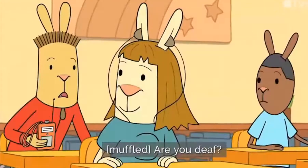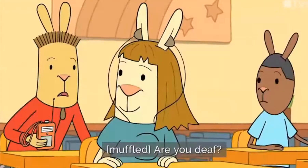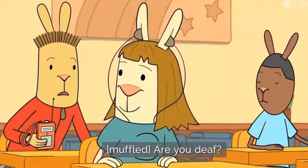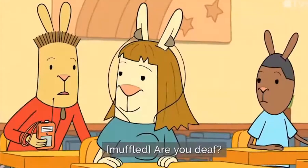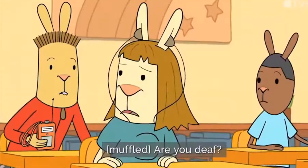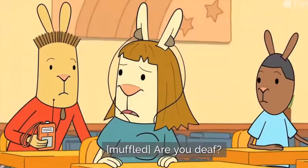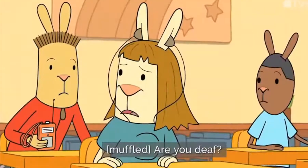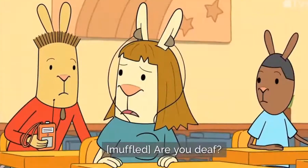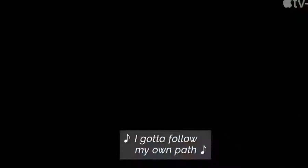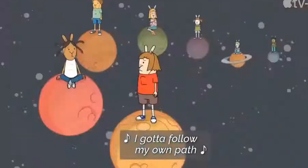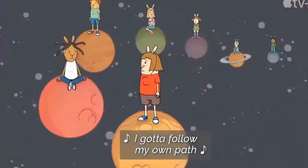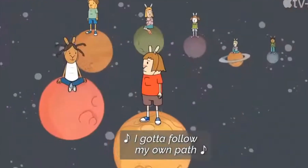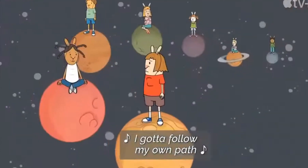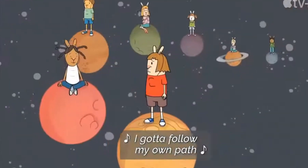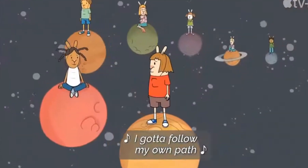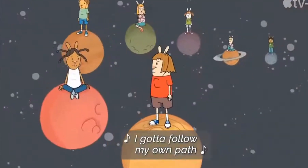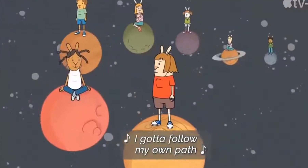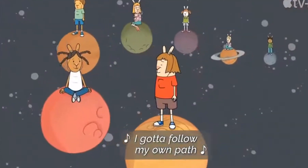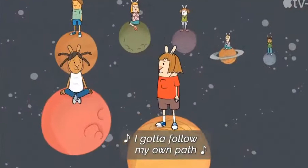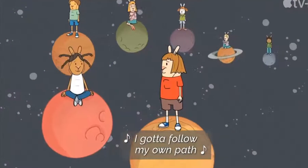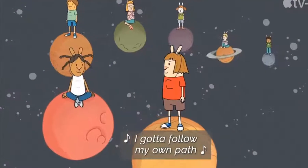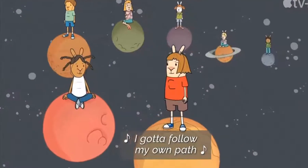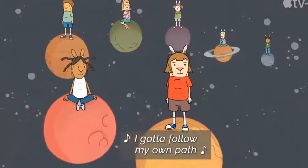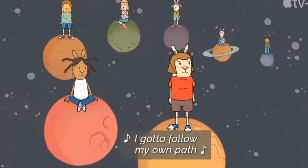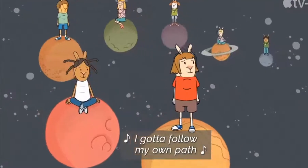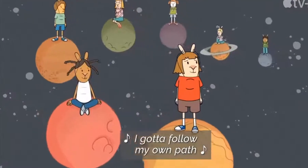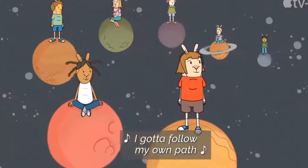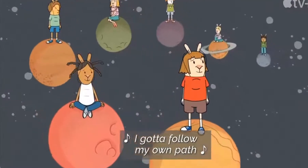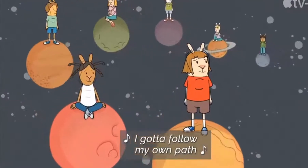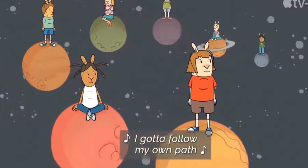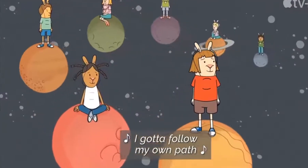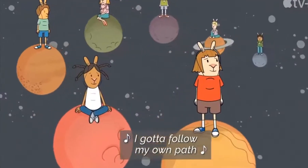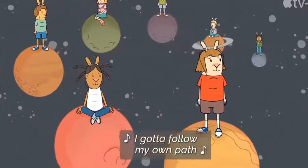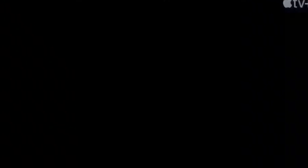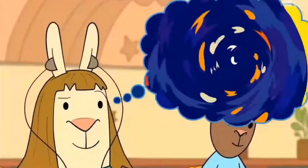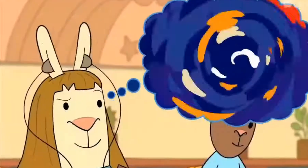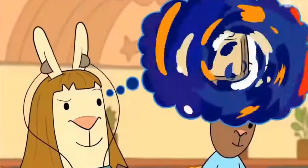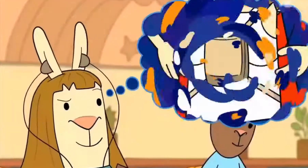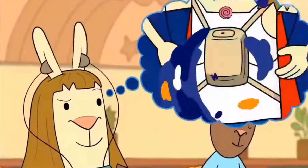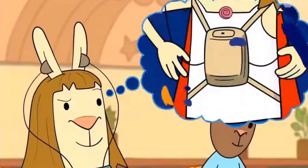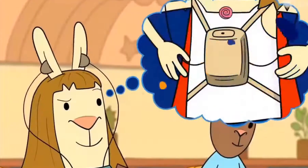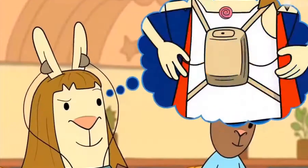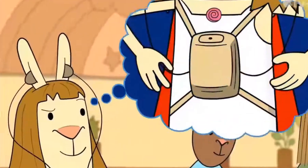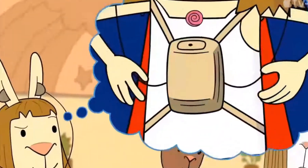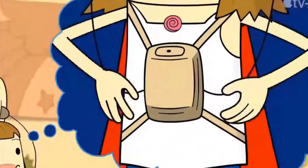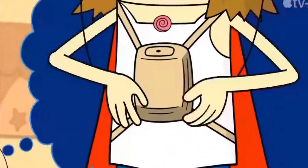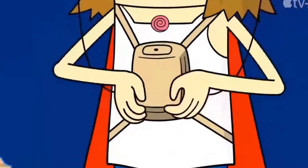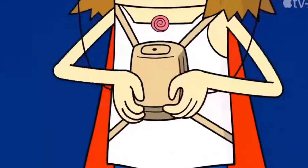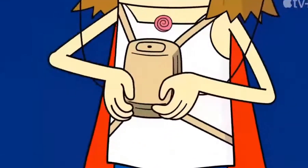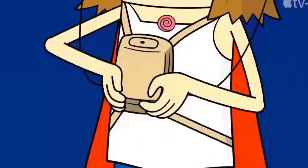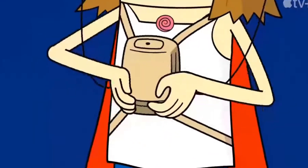you deaf? I gotta follow my own path.